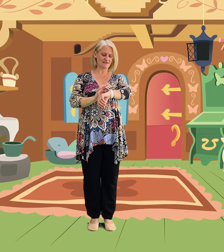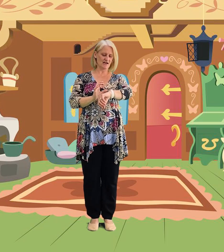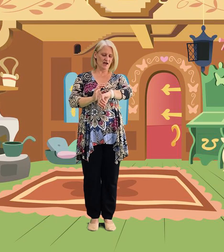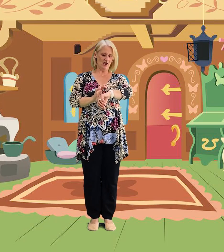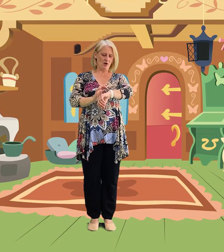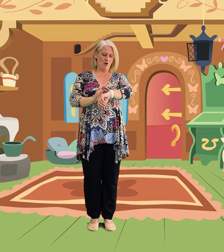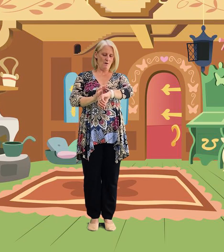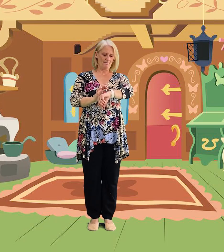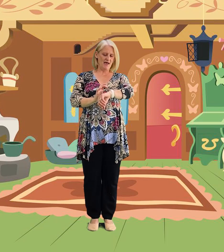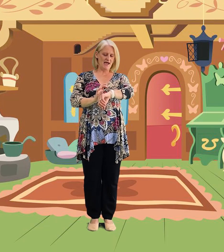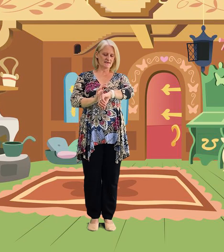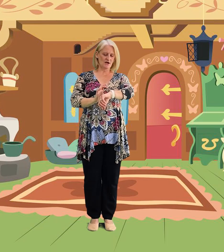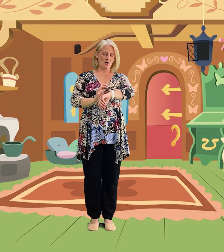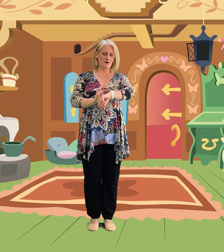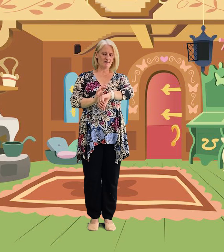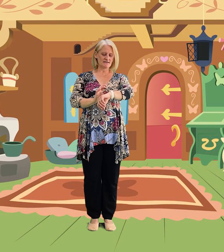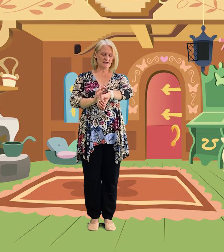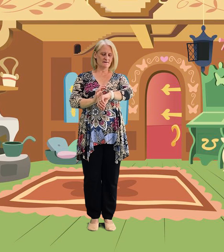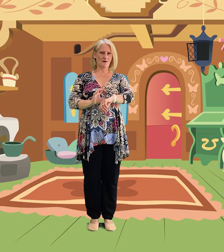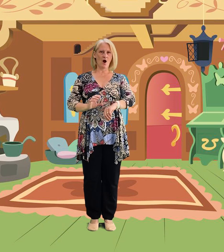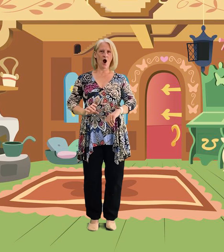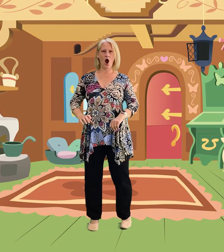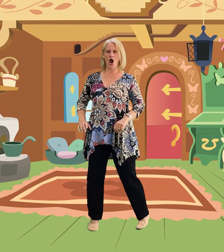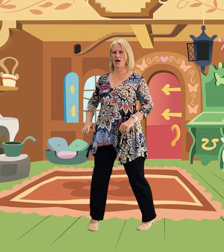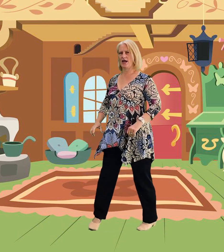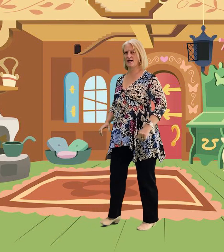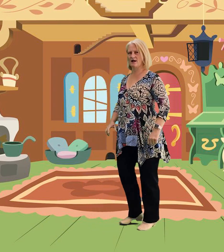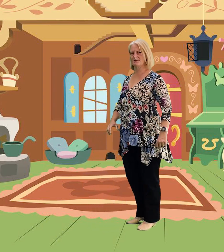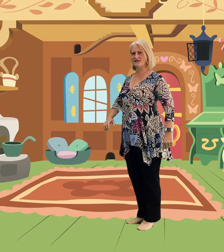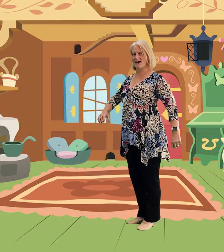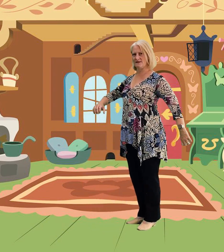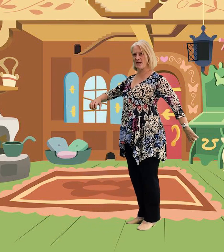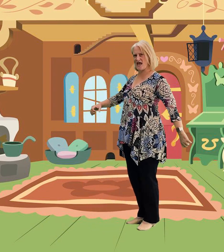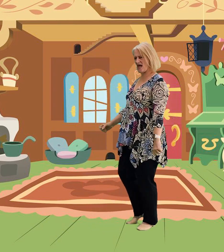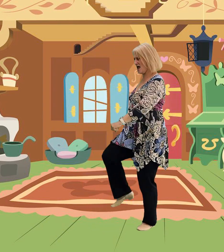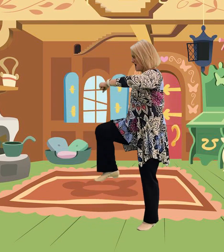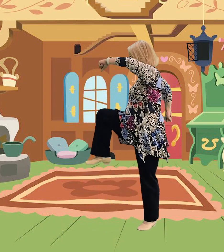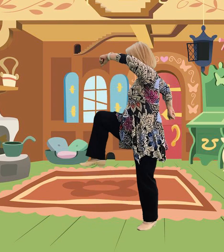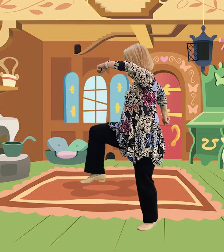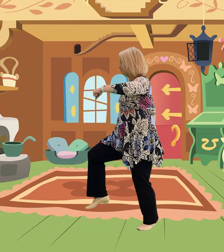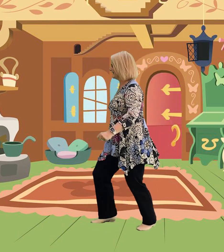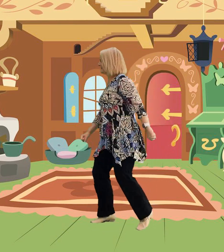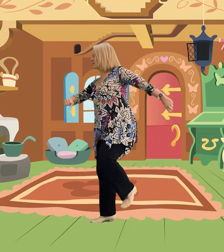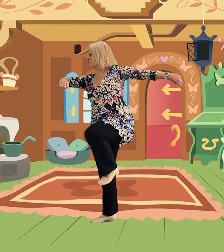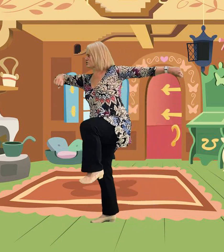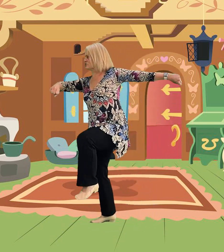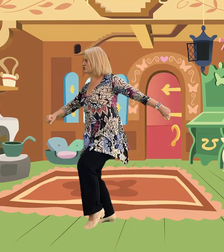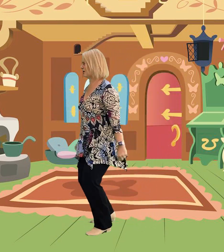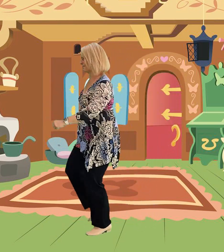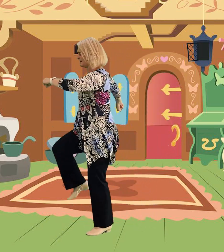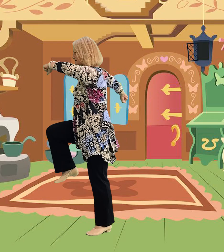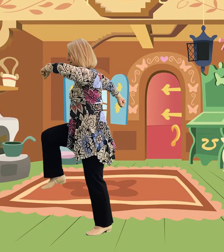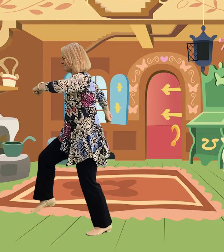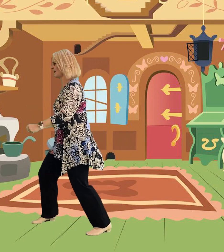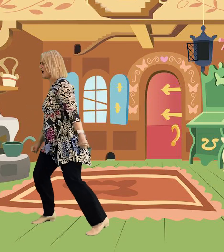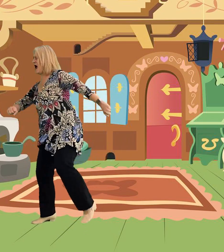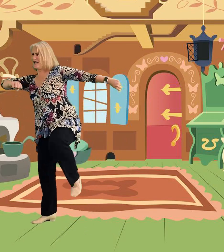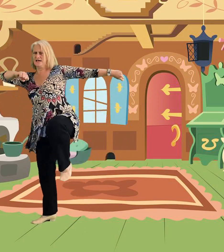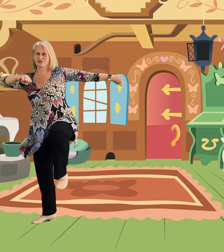bears. Are we ready? Here comes Daddy Bear. Big, stompy step. And he's